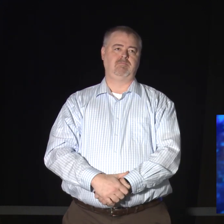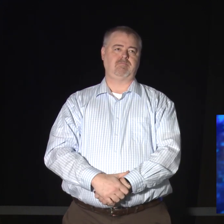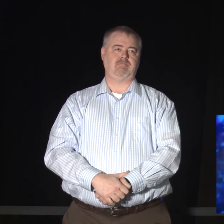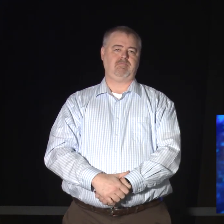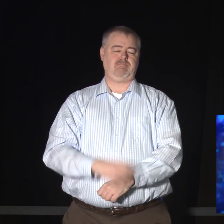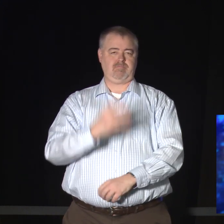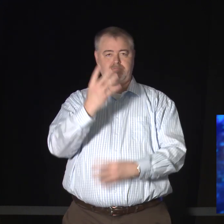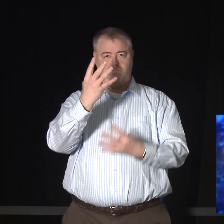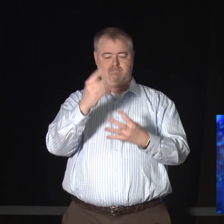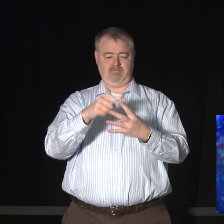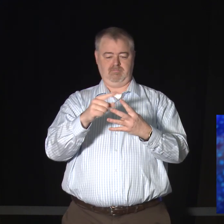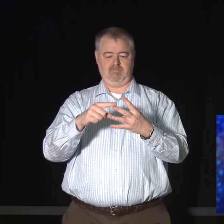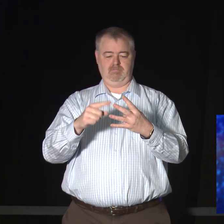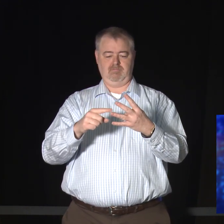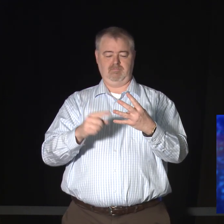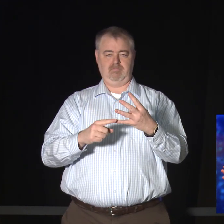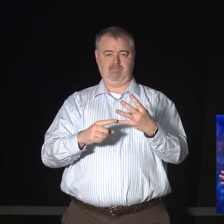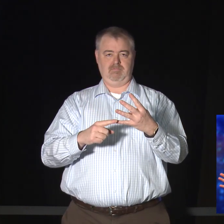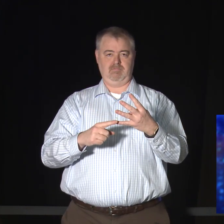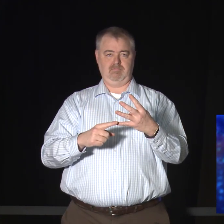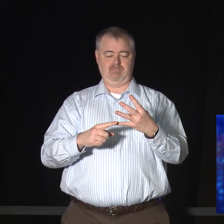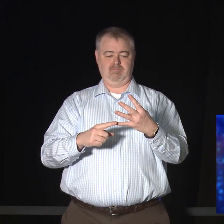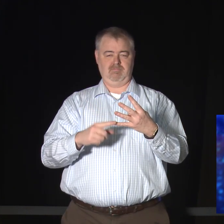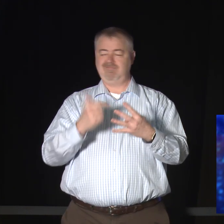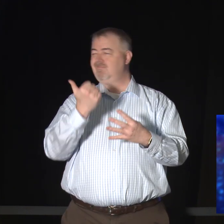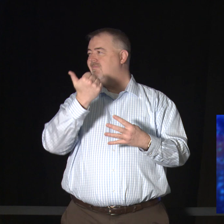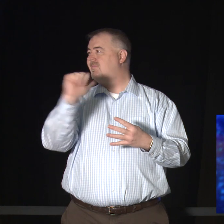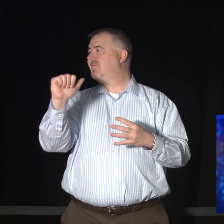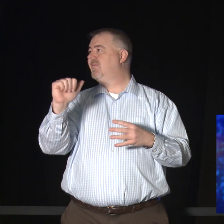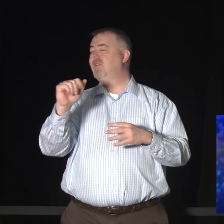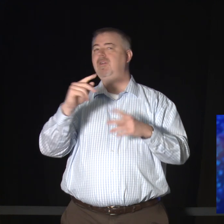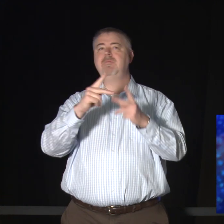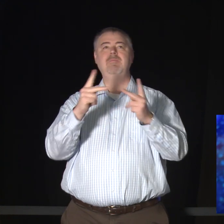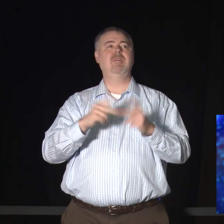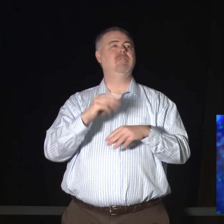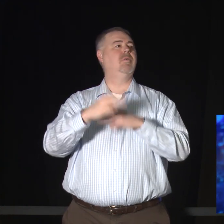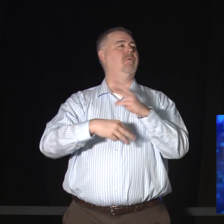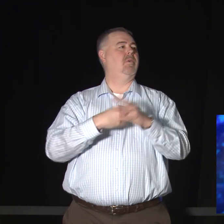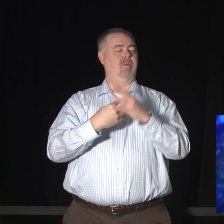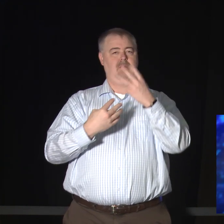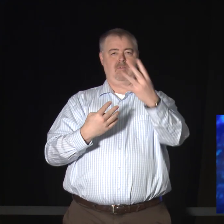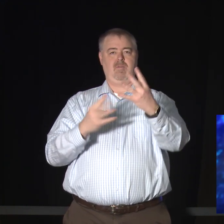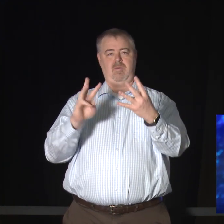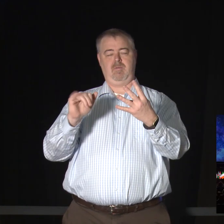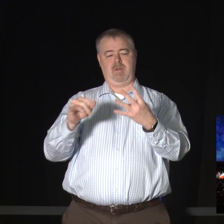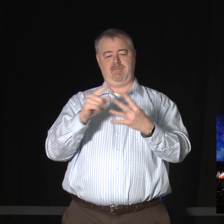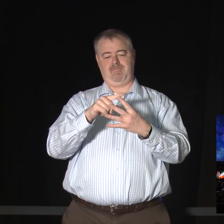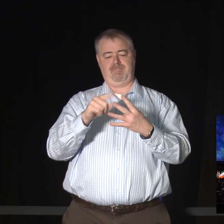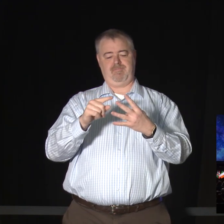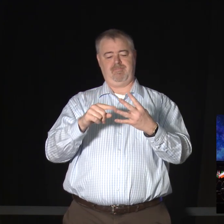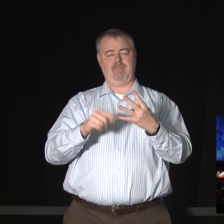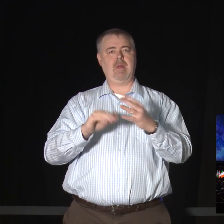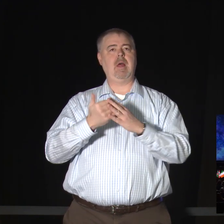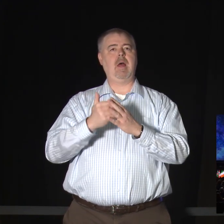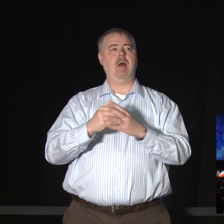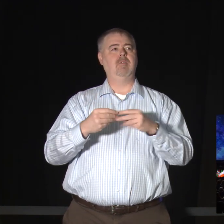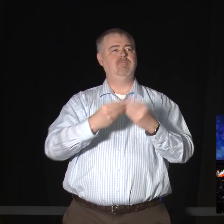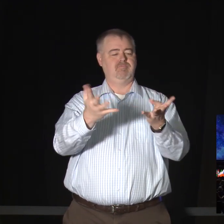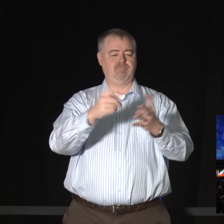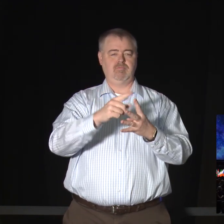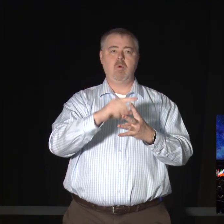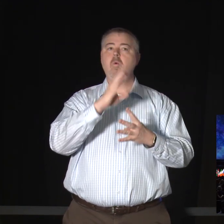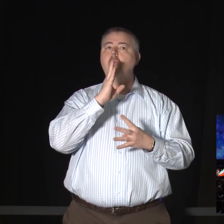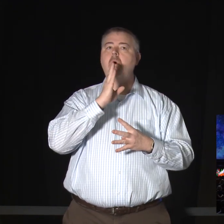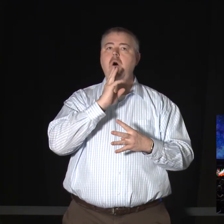There are four ways that seeds are dispersed. Anywhere in the world you go, there are four ways that seeds are dispersed. They are dispersed through